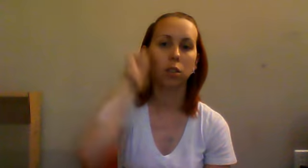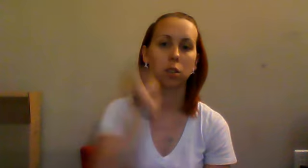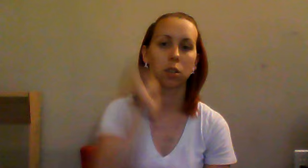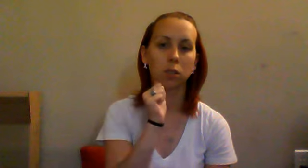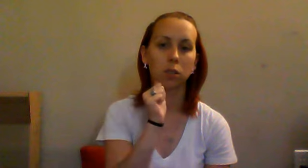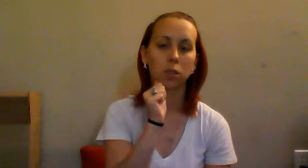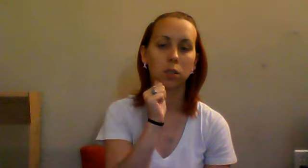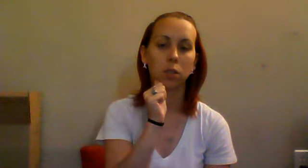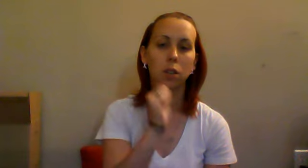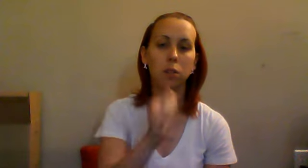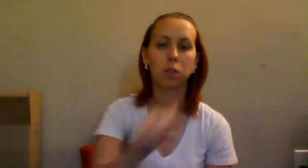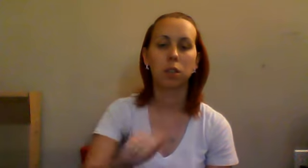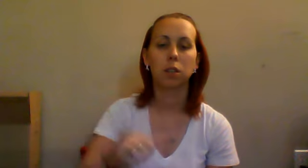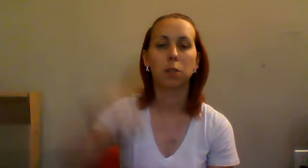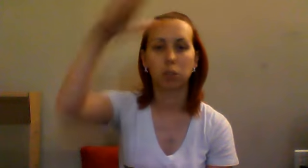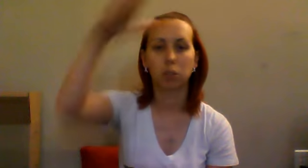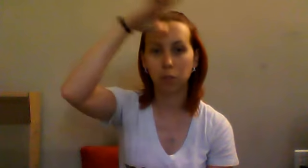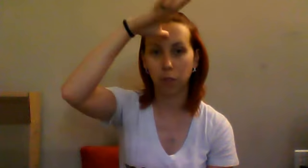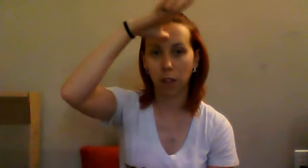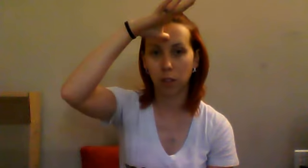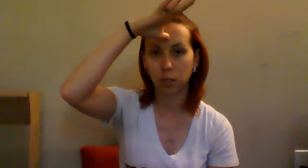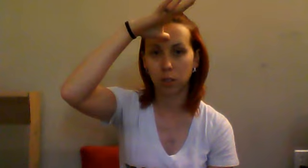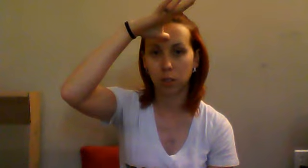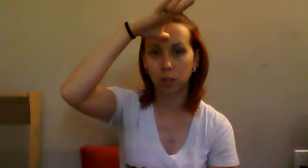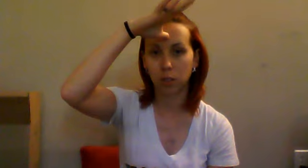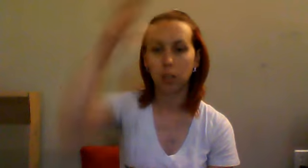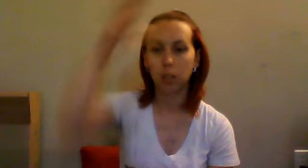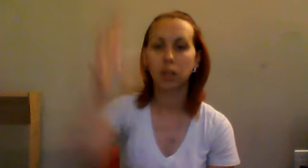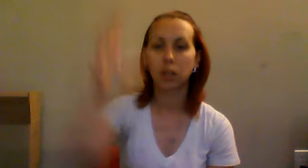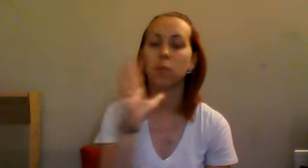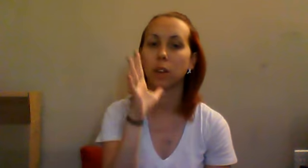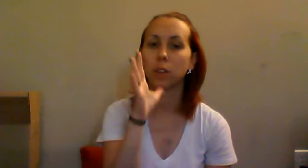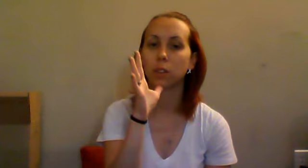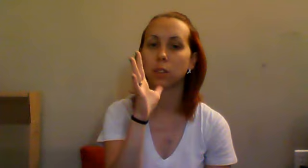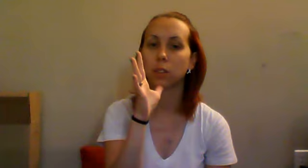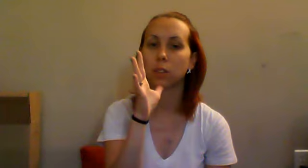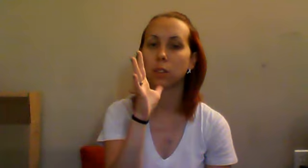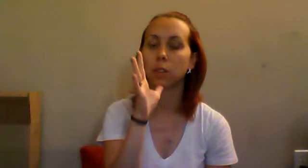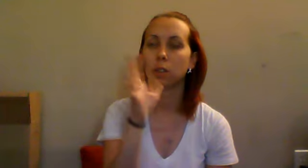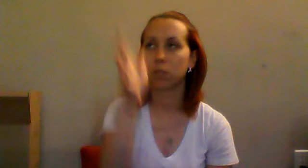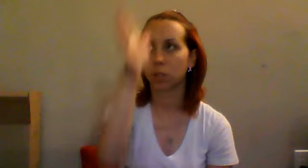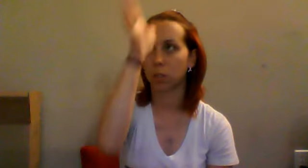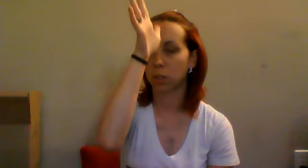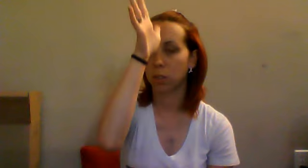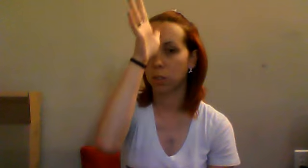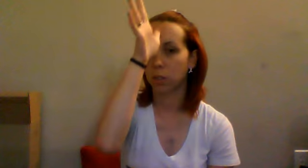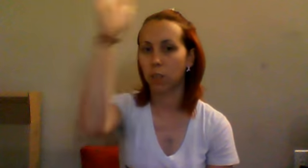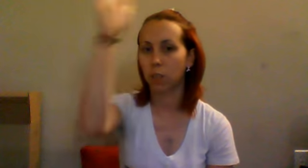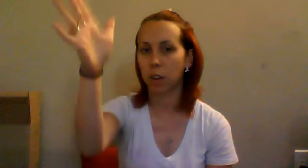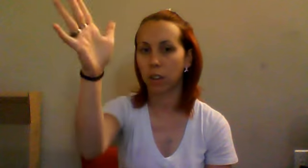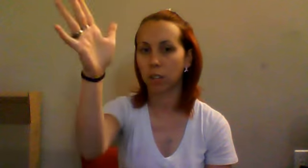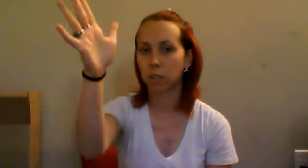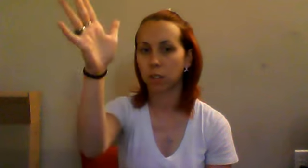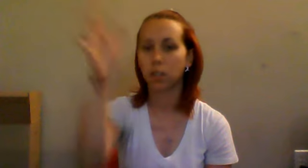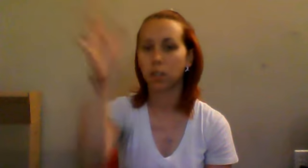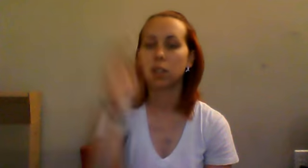girl. We talked about father and mother. We learned grandfather